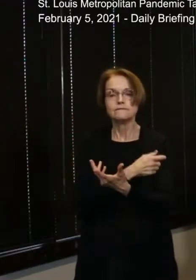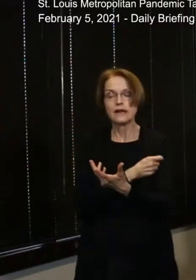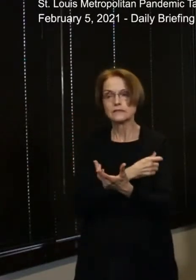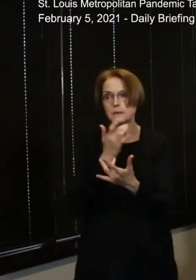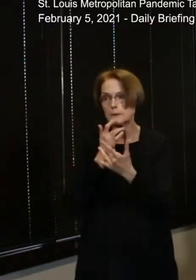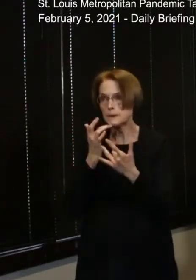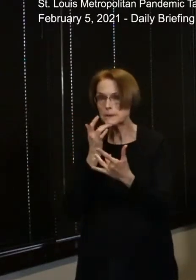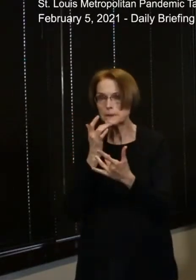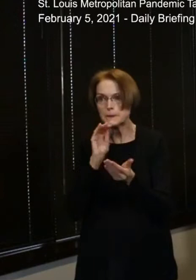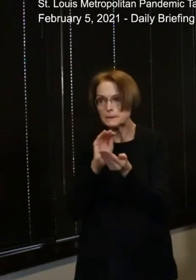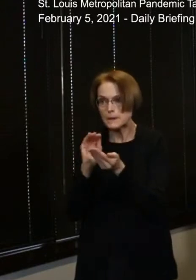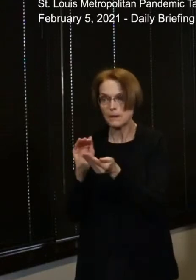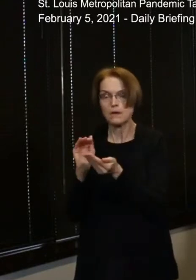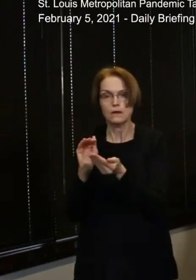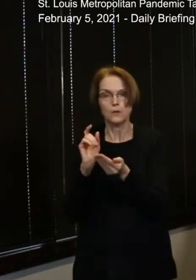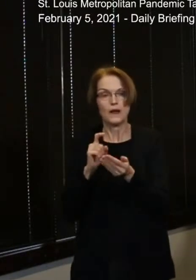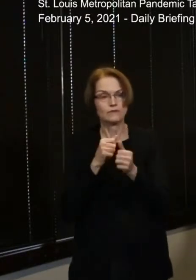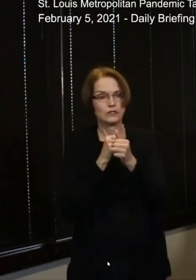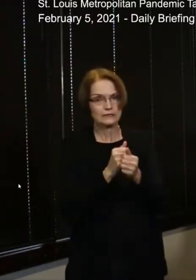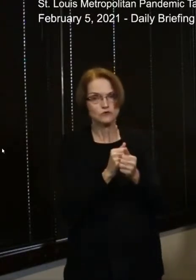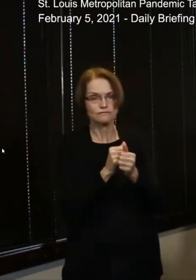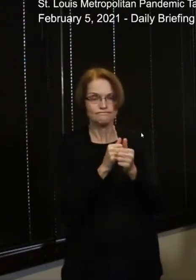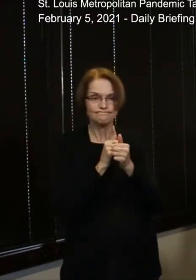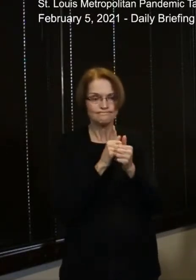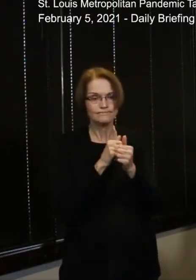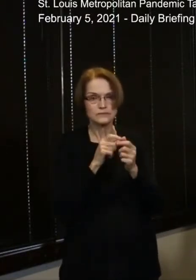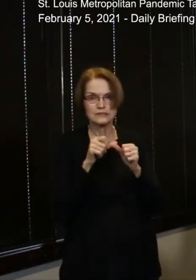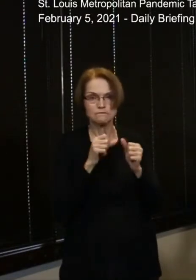have to be doing all these other things to protect ourselves.